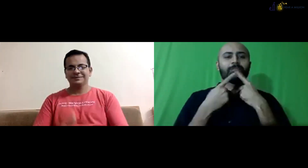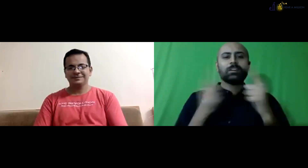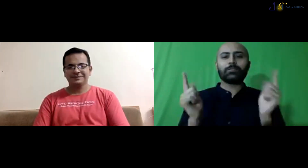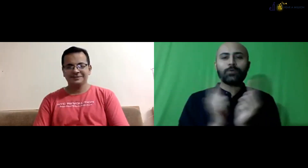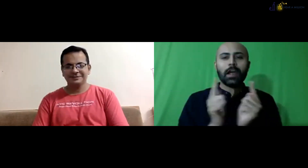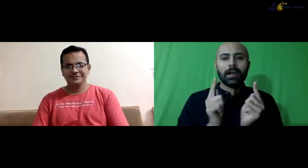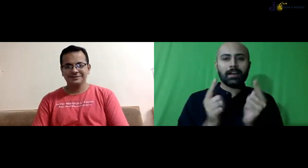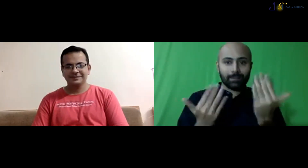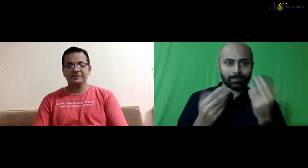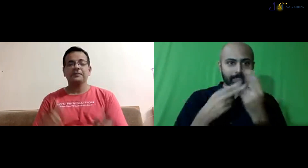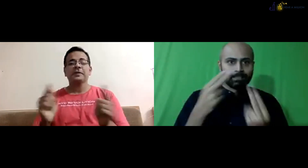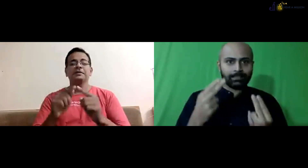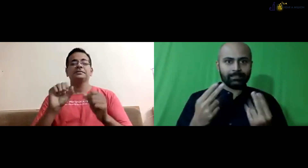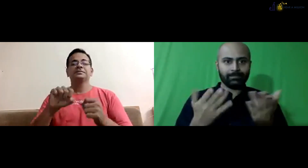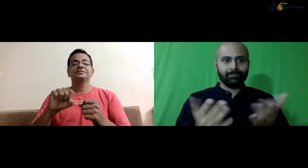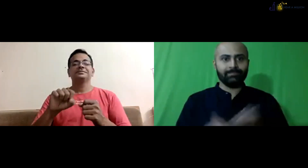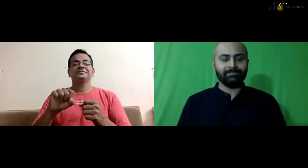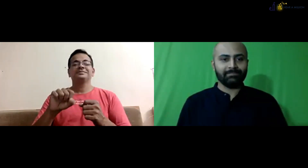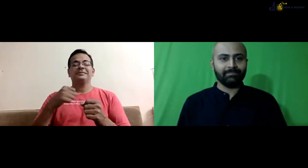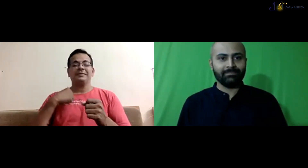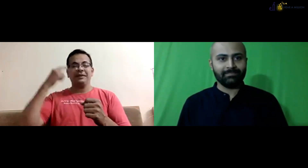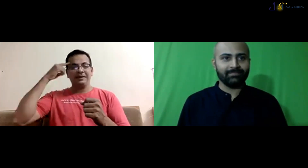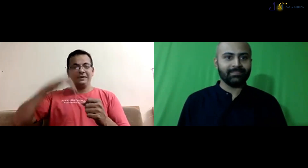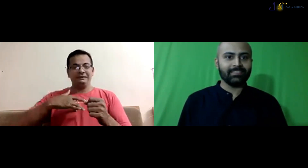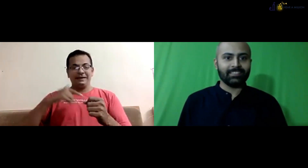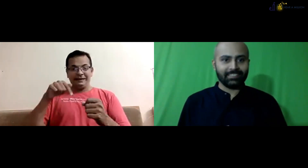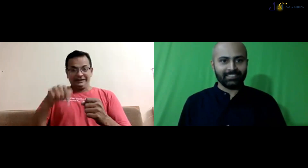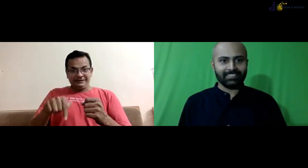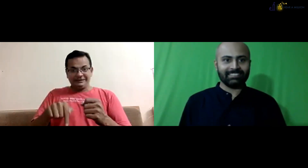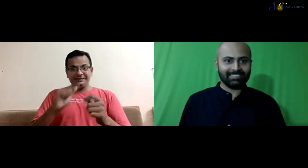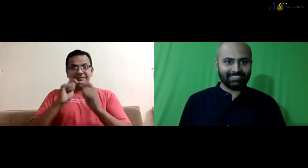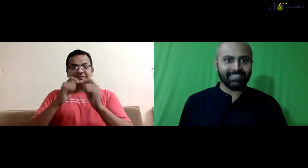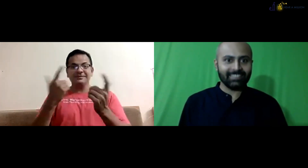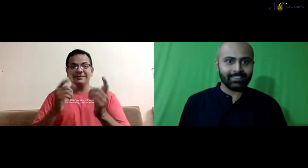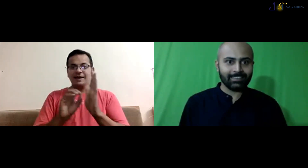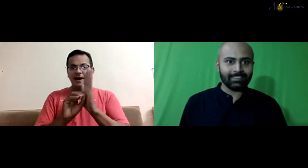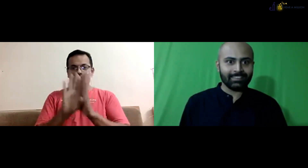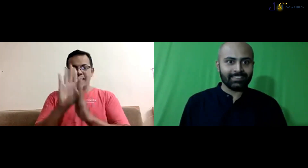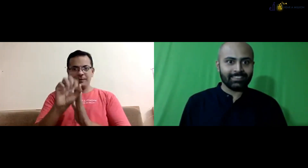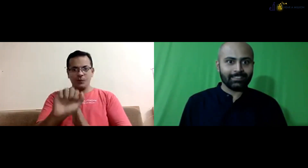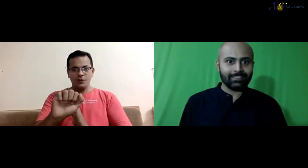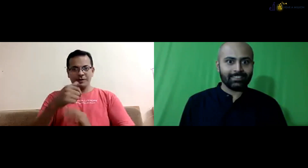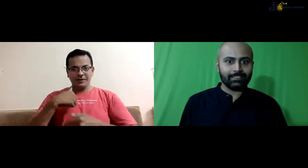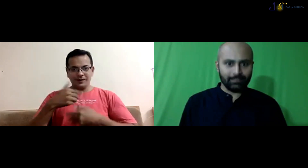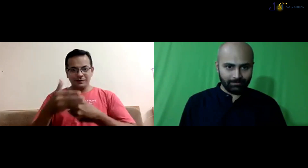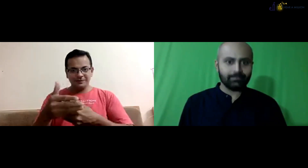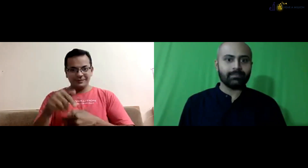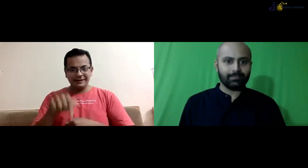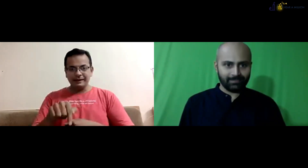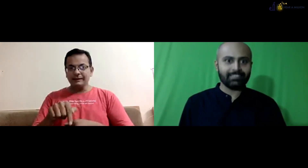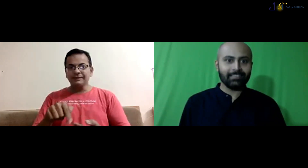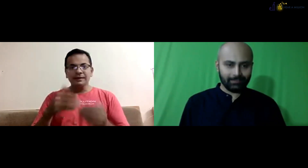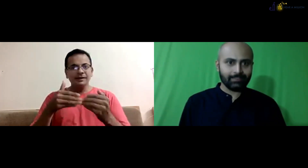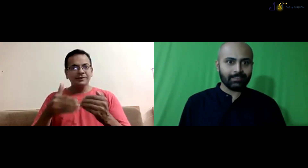MCs today. So, in brief, can you introduce yourself? Okay, I feel that today, Hair